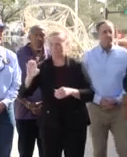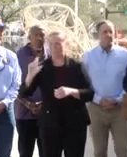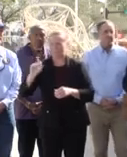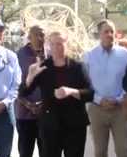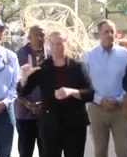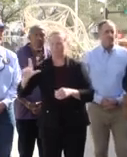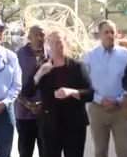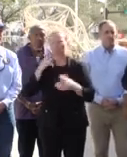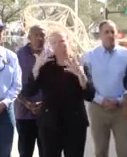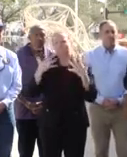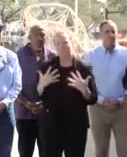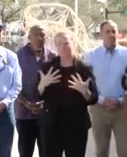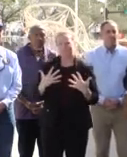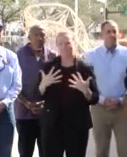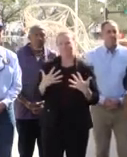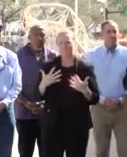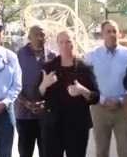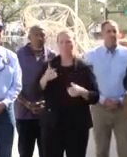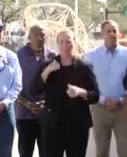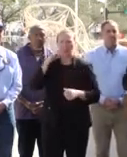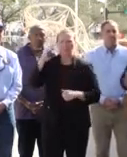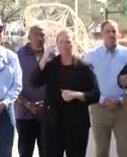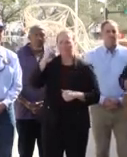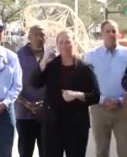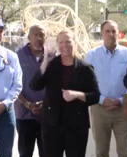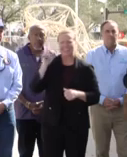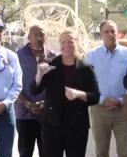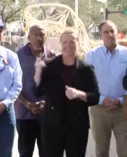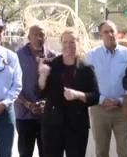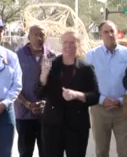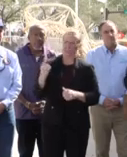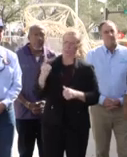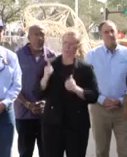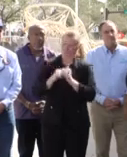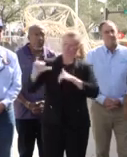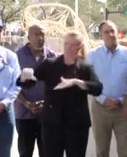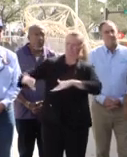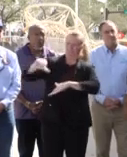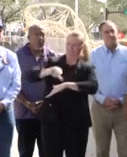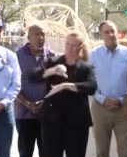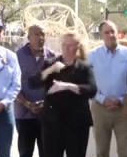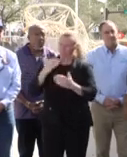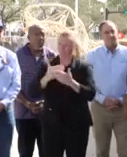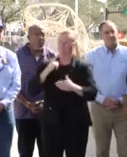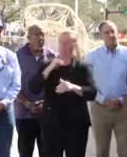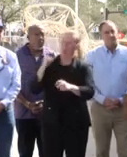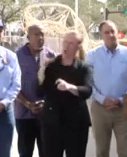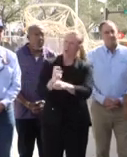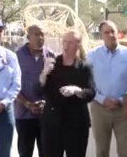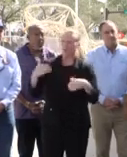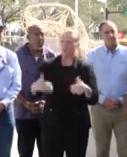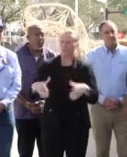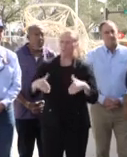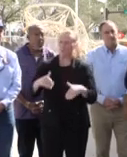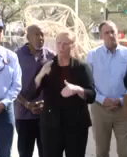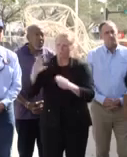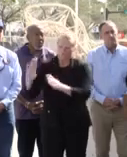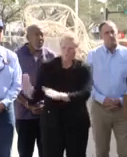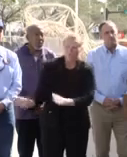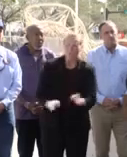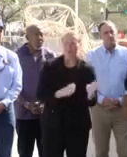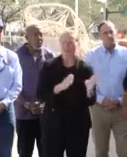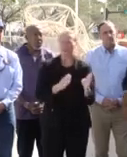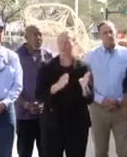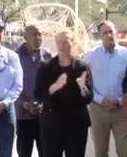thing. I don't think that these are things with the tornadoes. They come. It is very hard to prepare. You got to